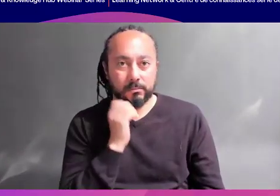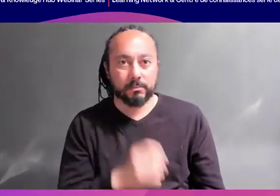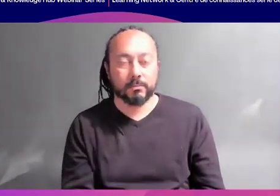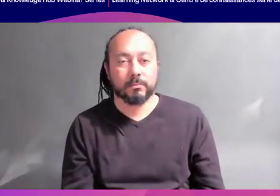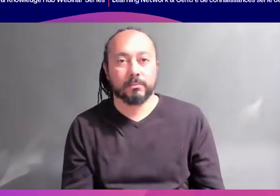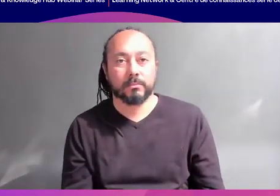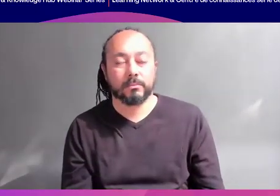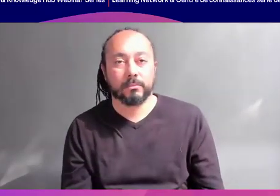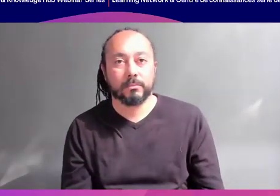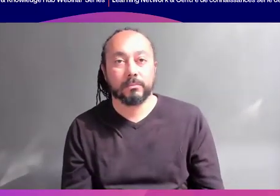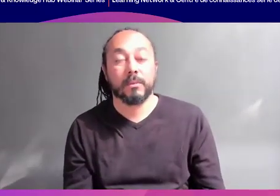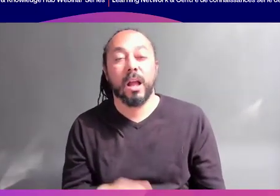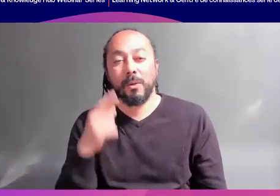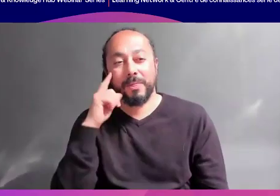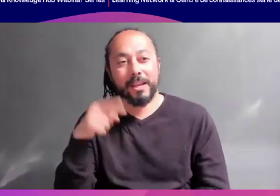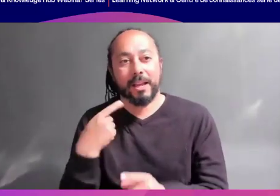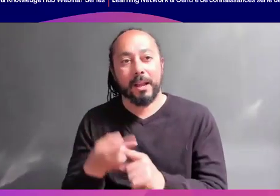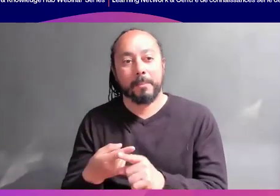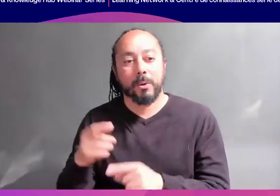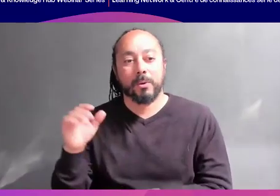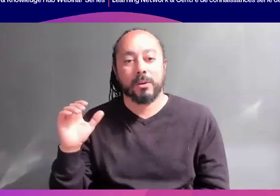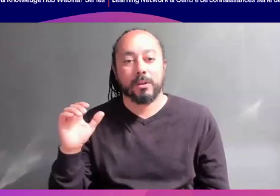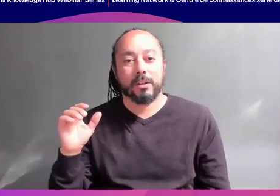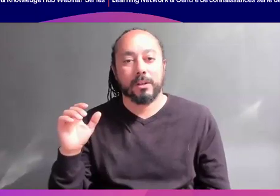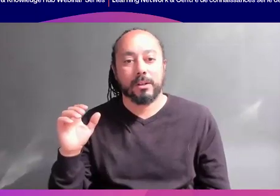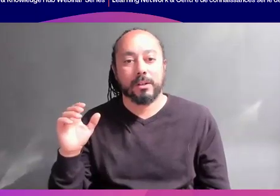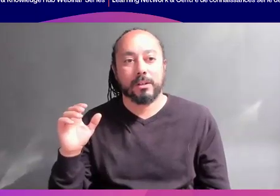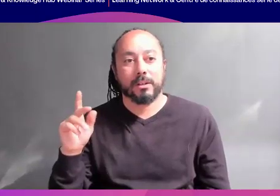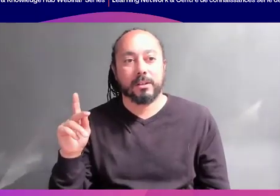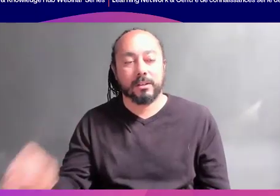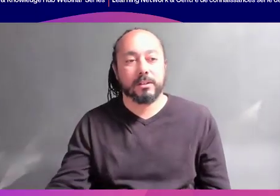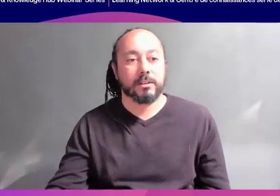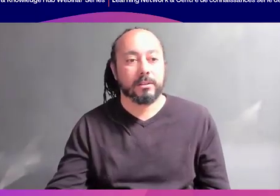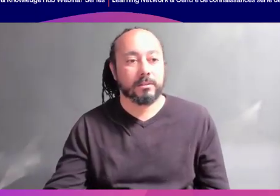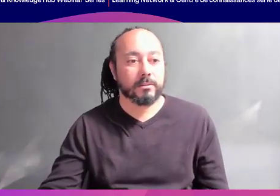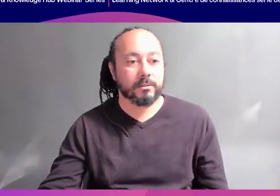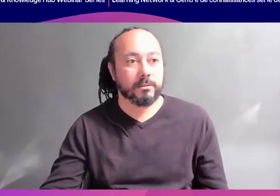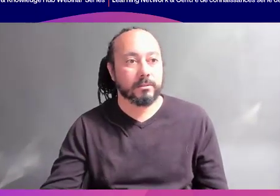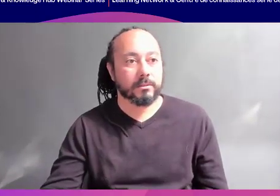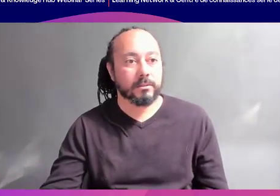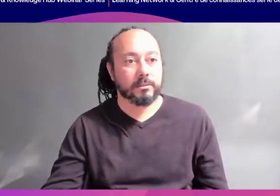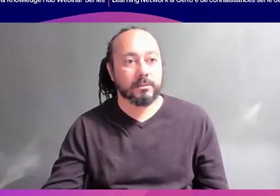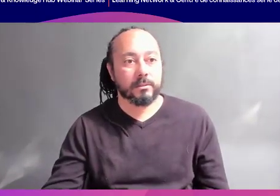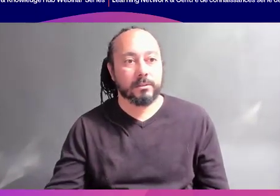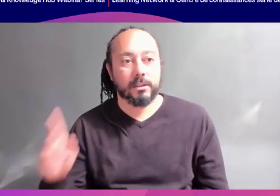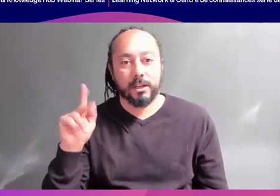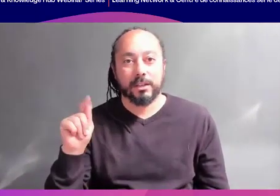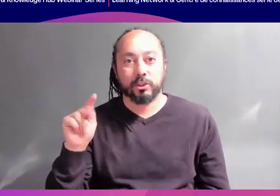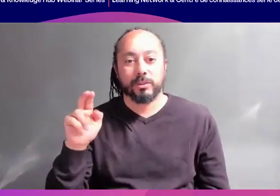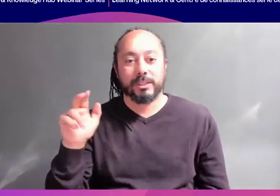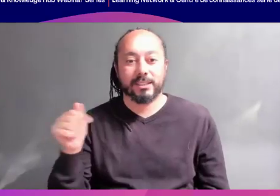thinking about what Katrina said too. First, we had to turn 4 or 5 years ago to building our